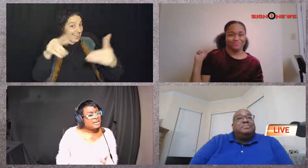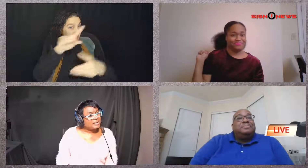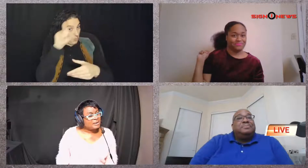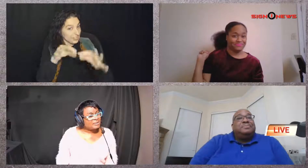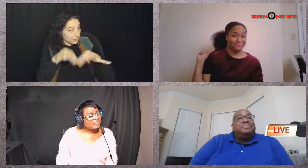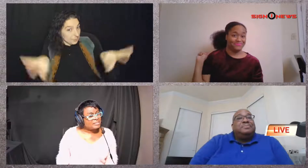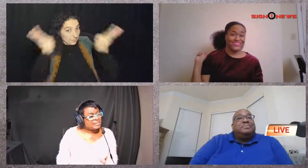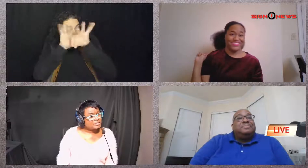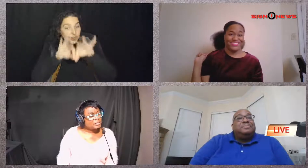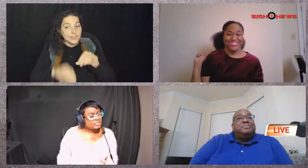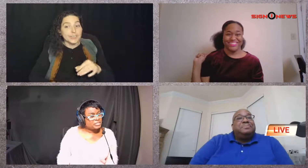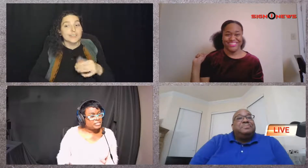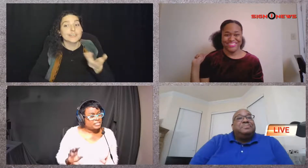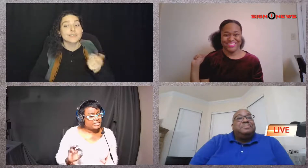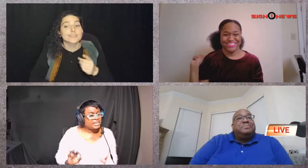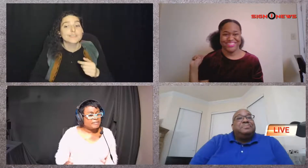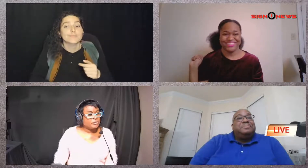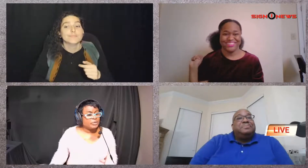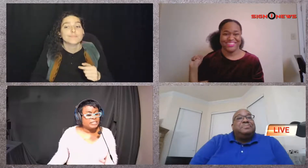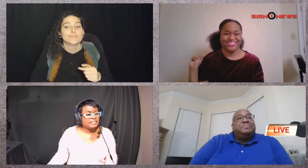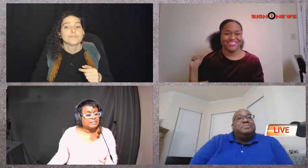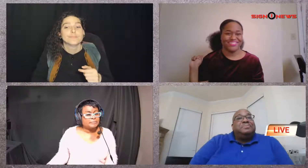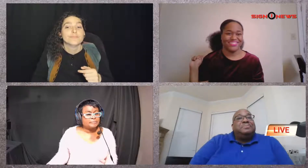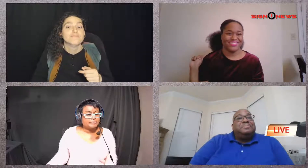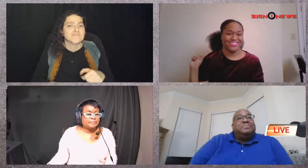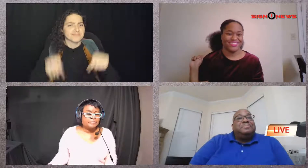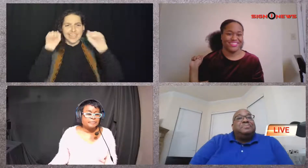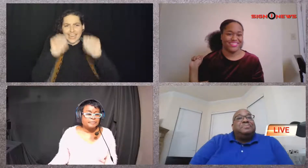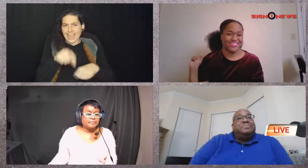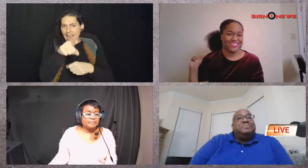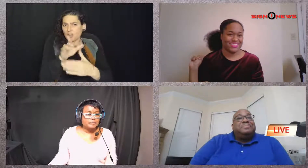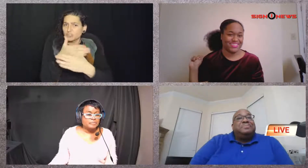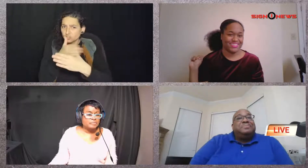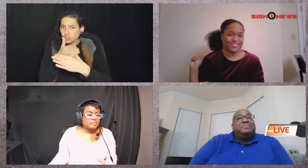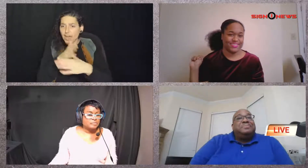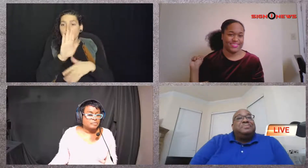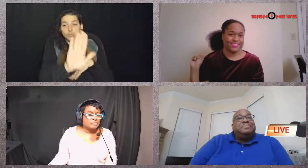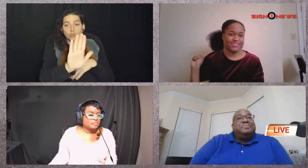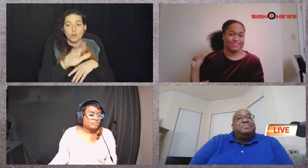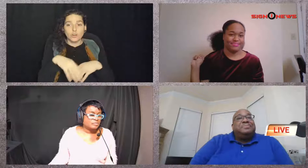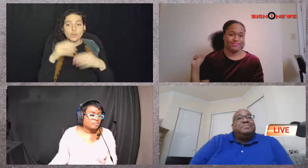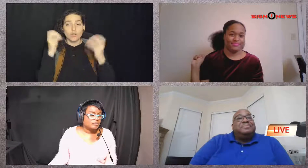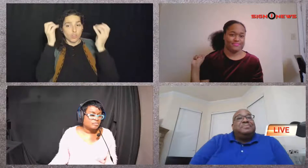So now the next question is kind of important.